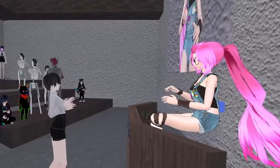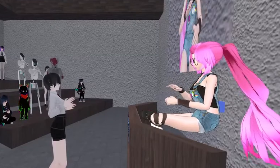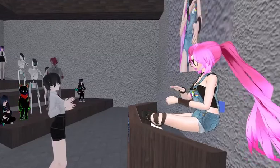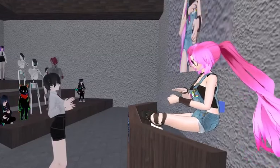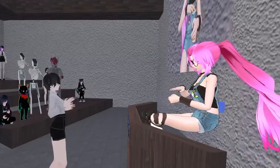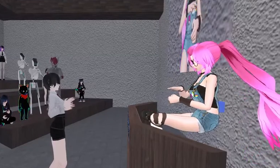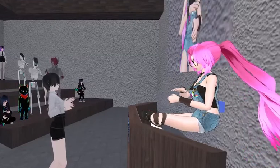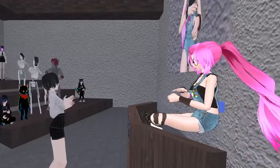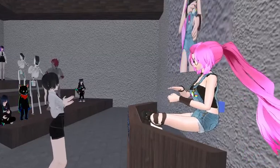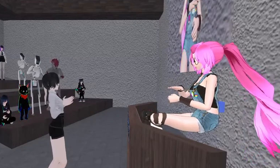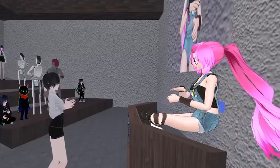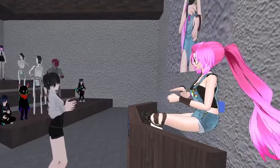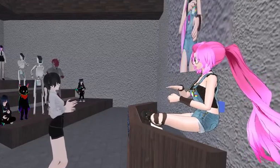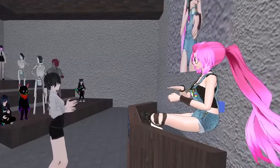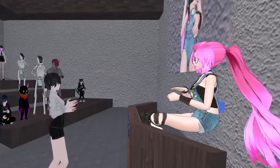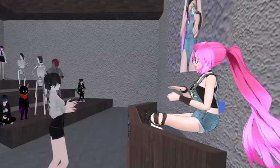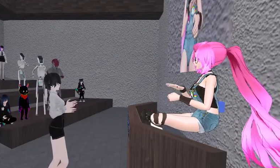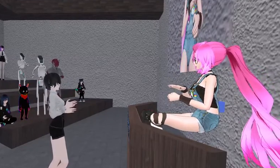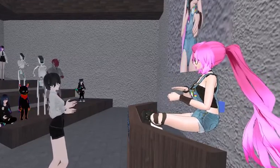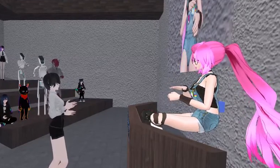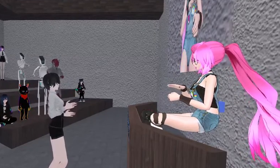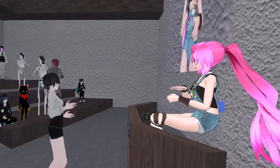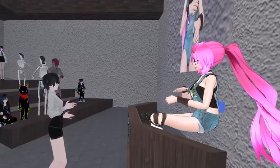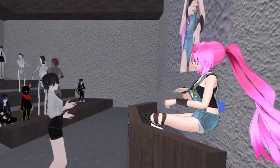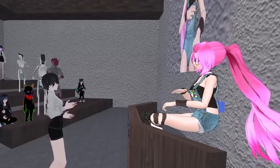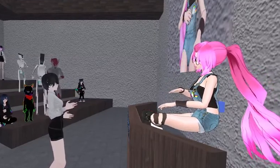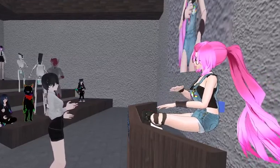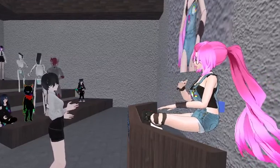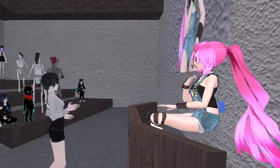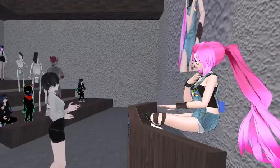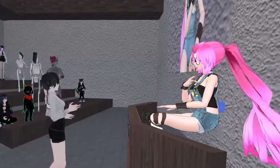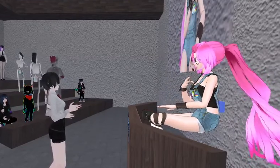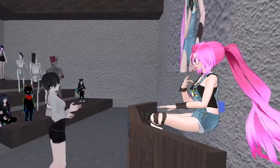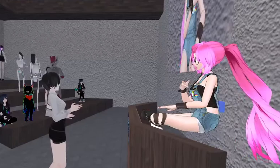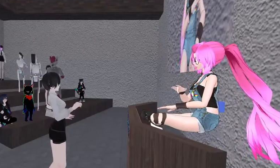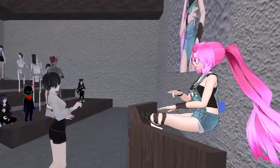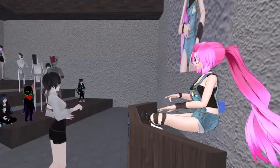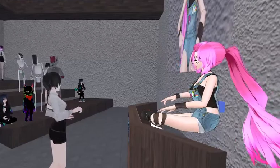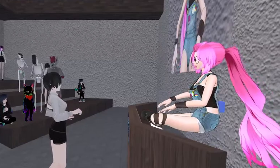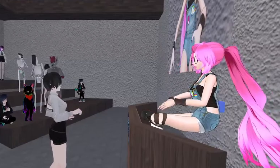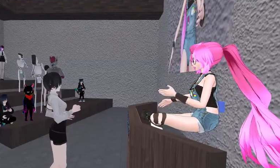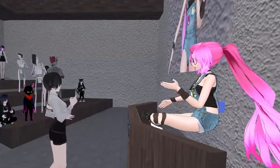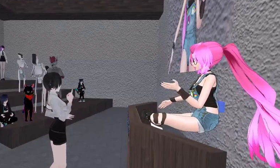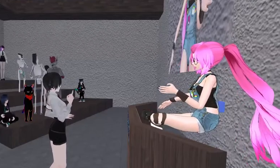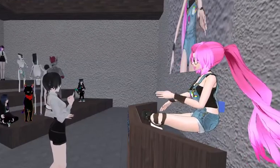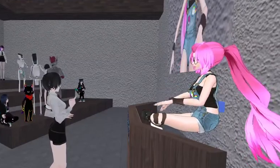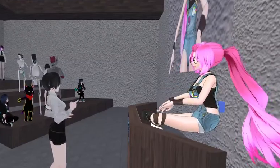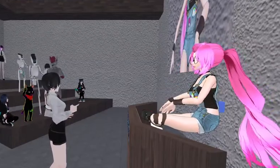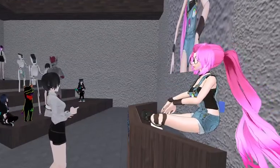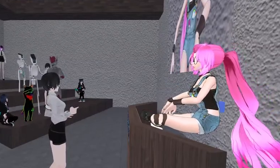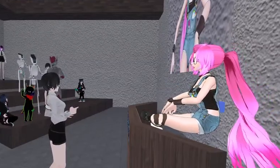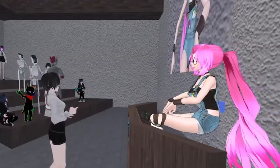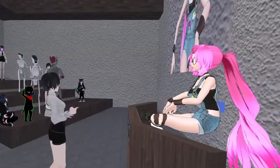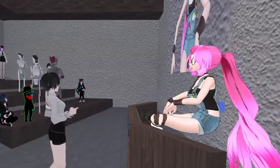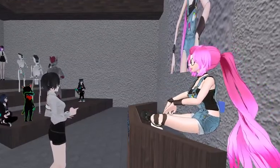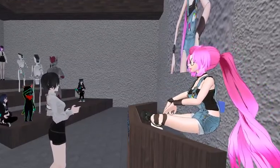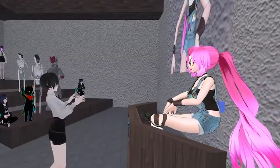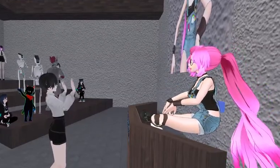states, or we say region, but I've never had to use the word province. I'm moving to Canada, though, so I guess I should know.